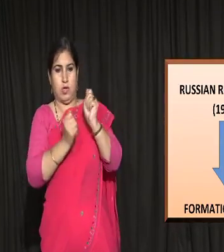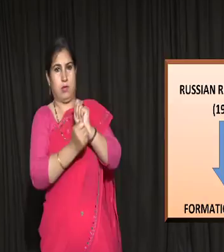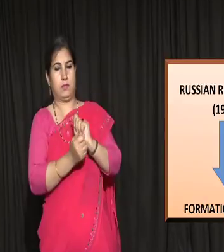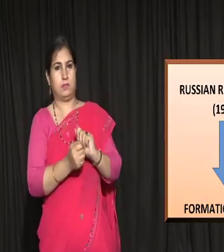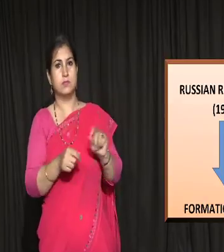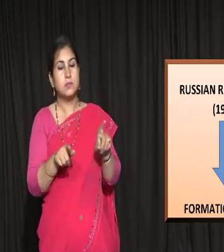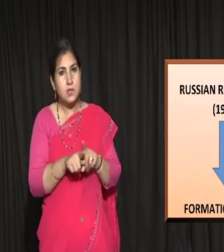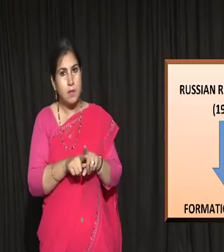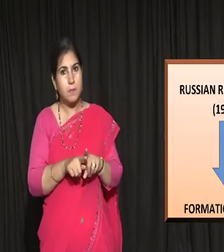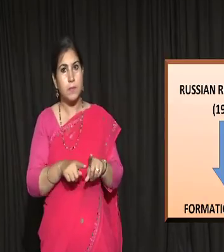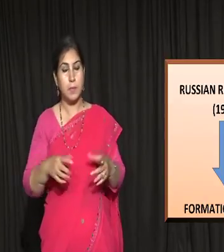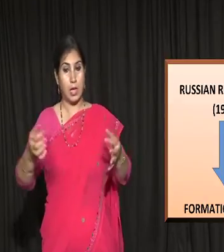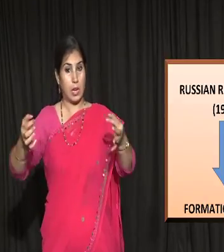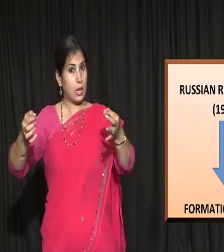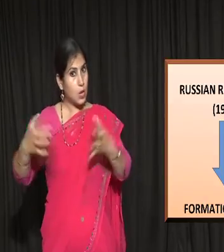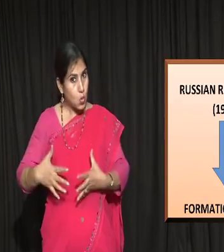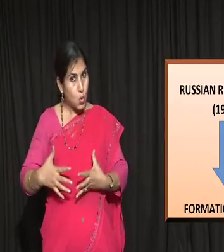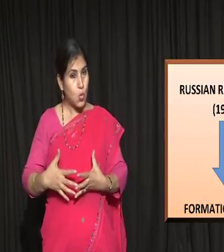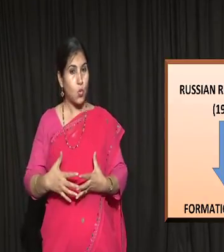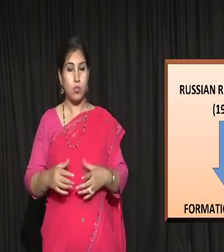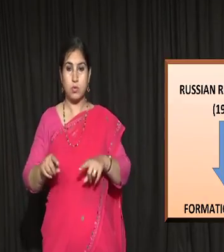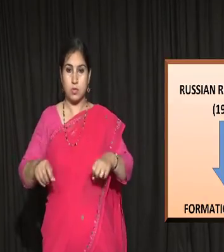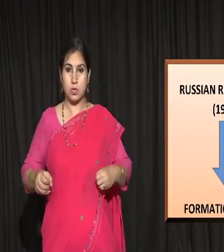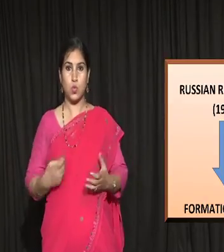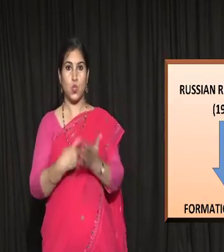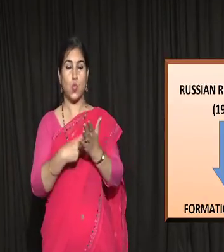and the formation of the Duma.